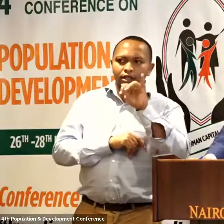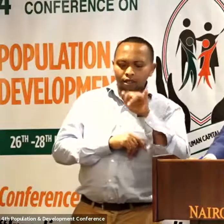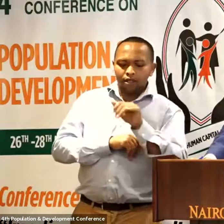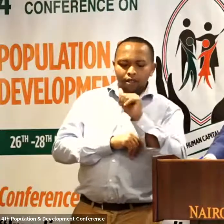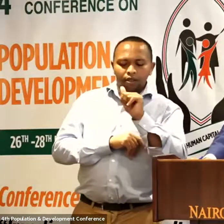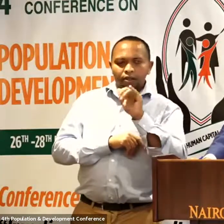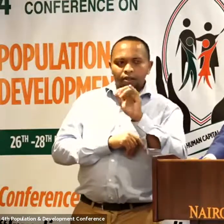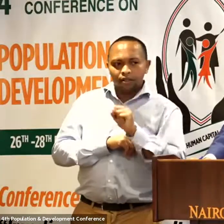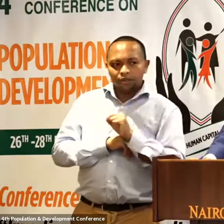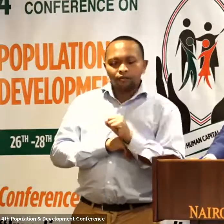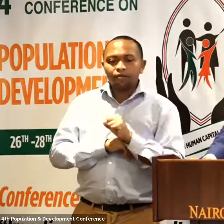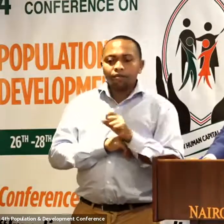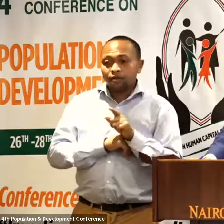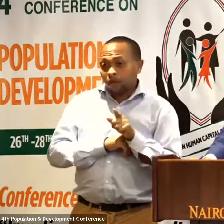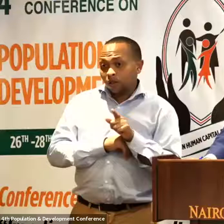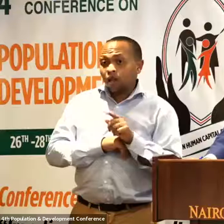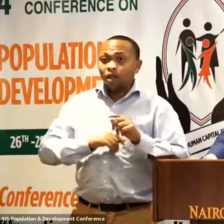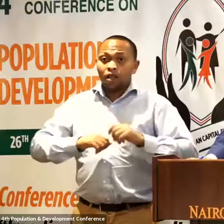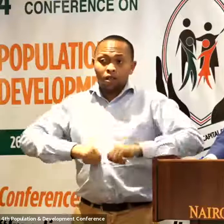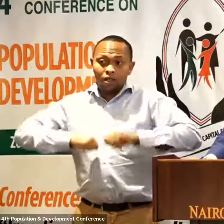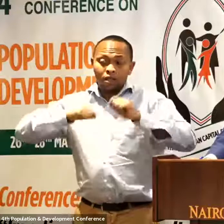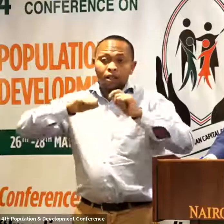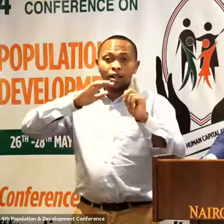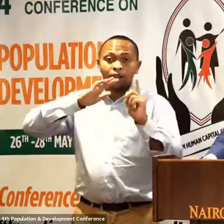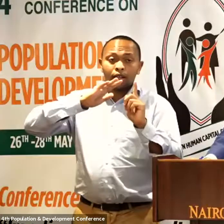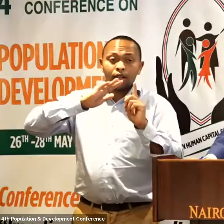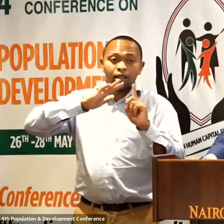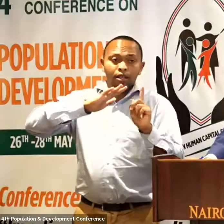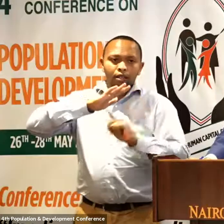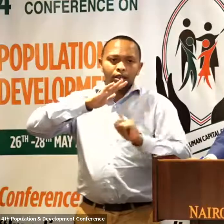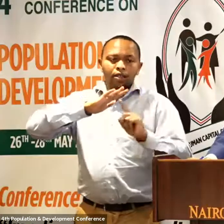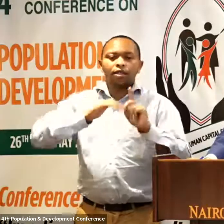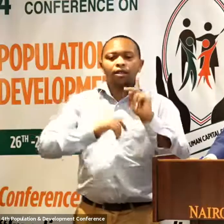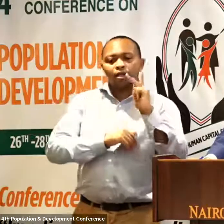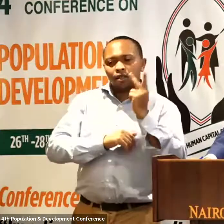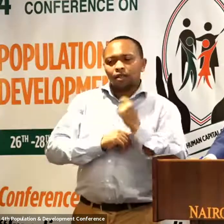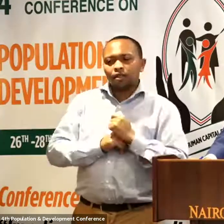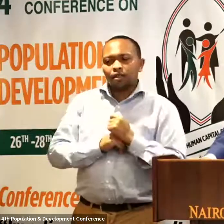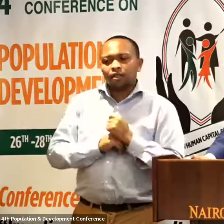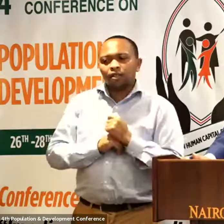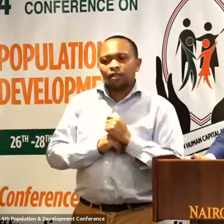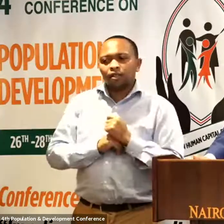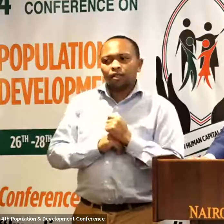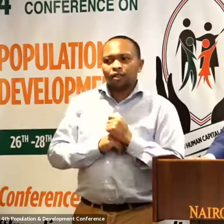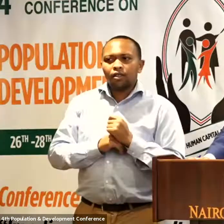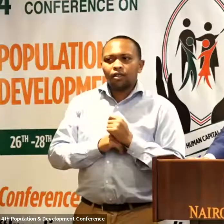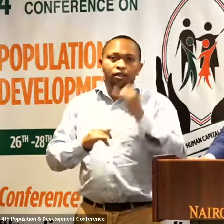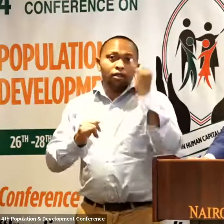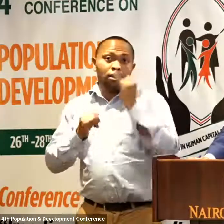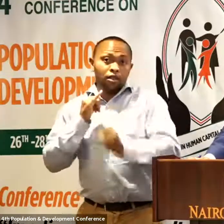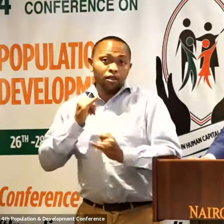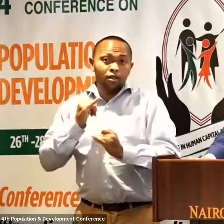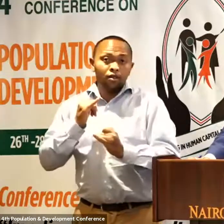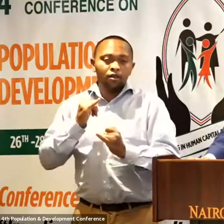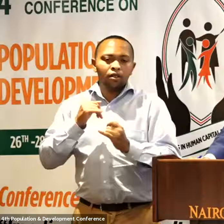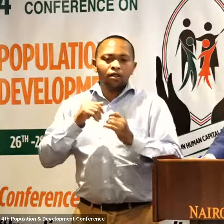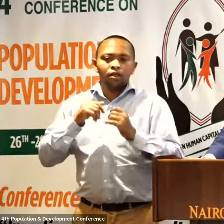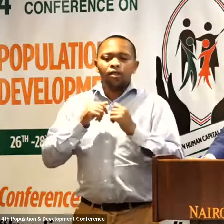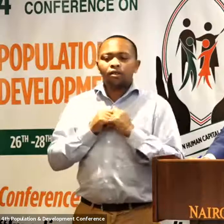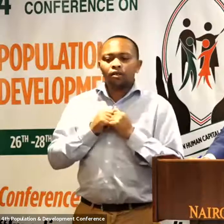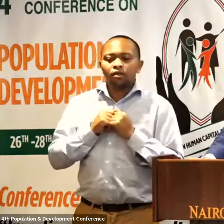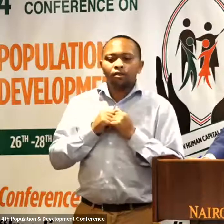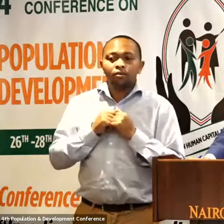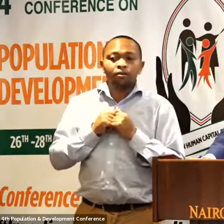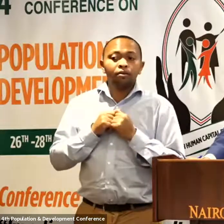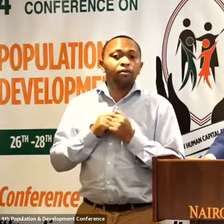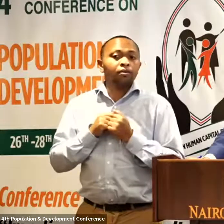and who is the chair of the National Council of Churches of Kenya, NCC Kenya. Then lastly, we're going to have sub-theme 8.1 toward